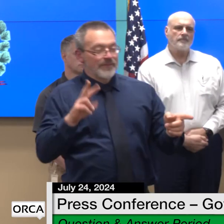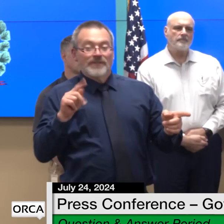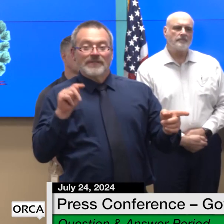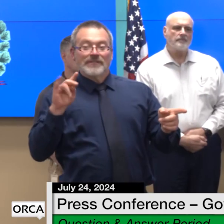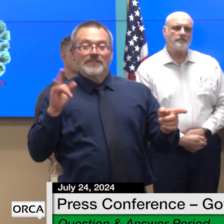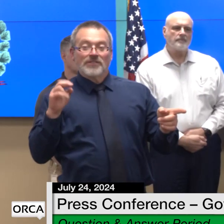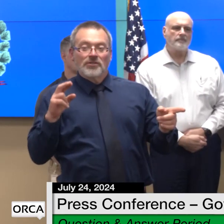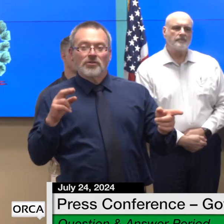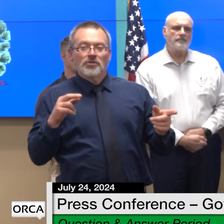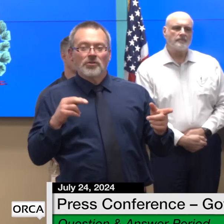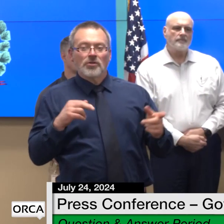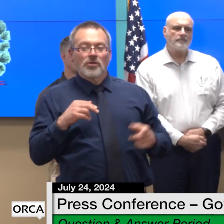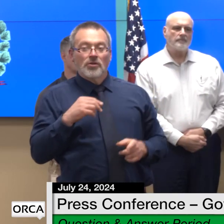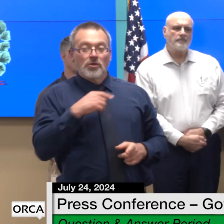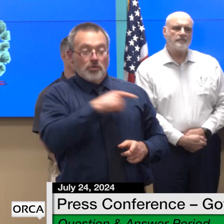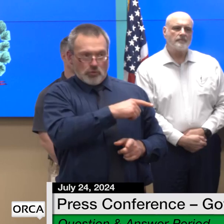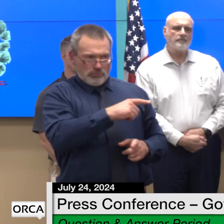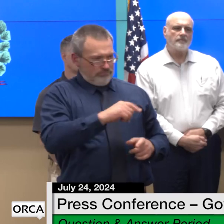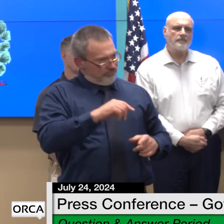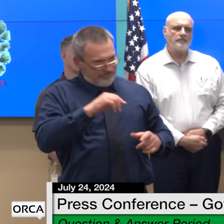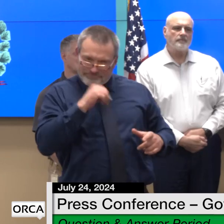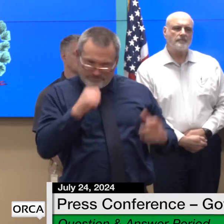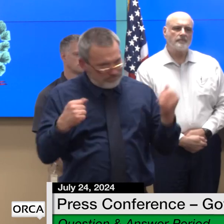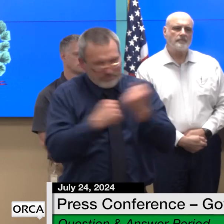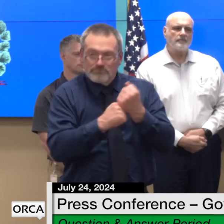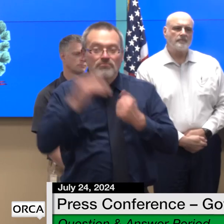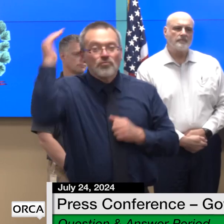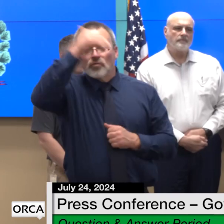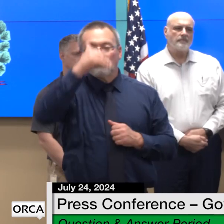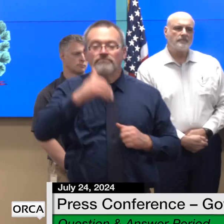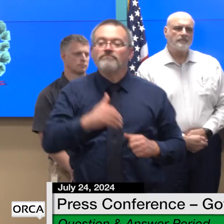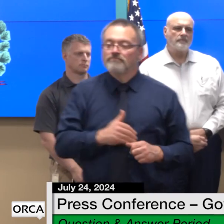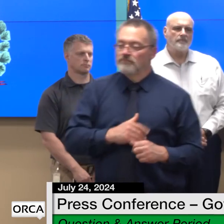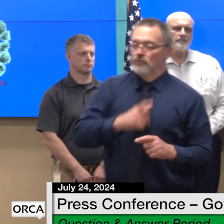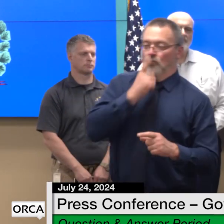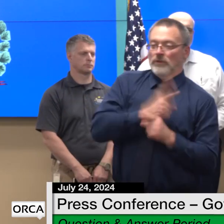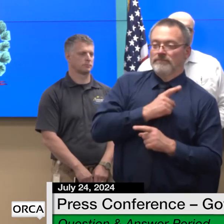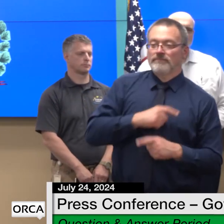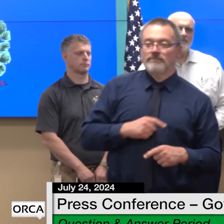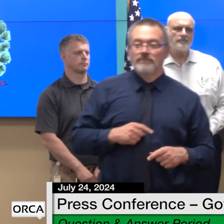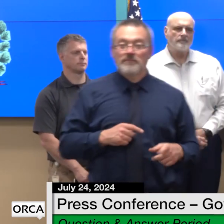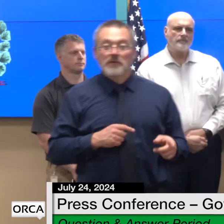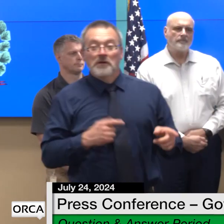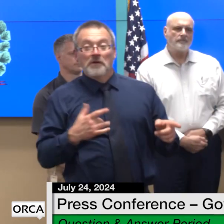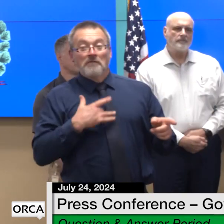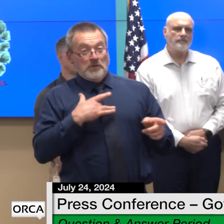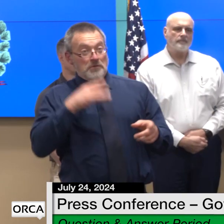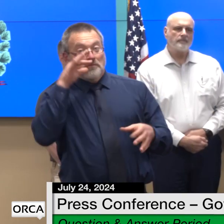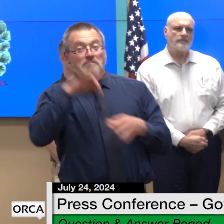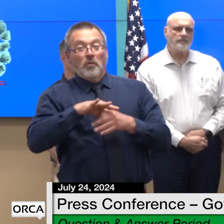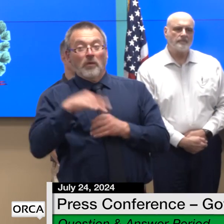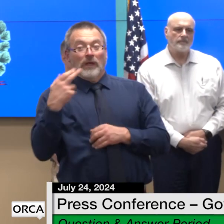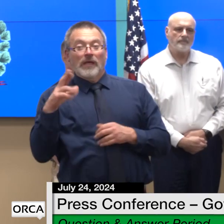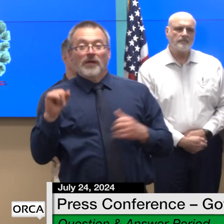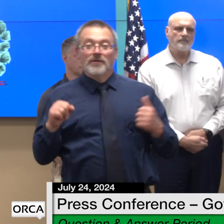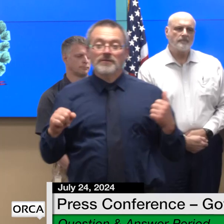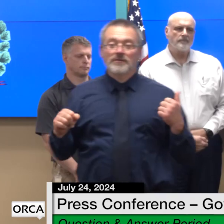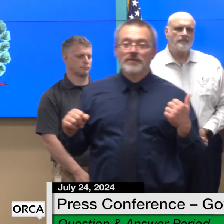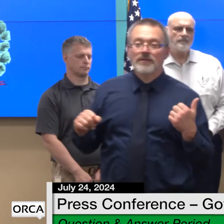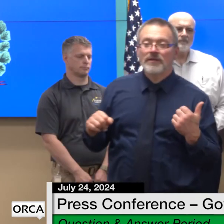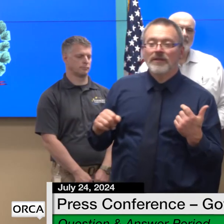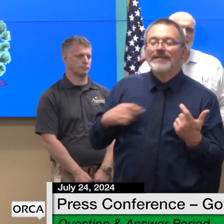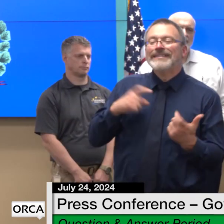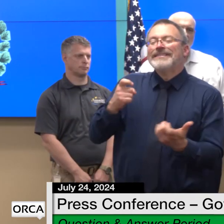not. This re-election bid. What do you make of, is Harris someone you can see yourself voting for? Again, I think she has to prove herself